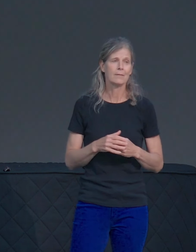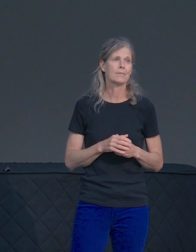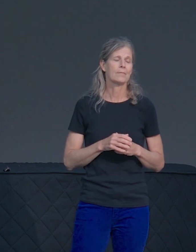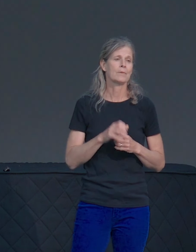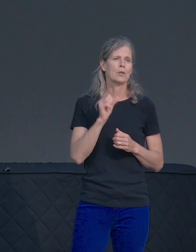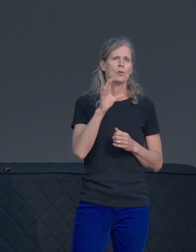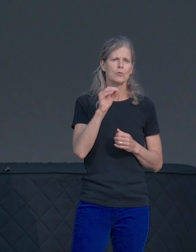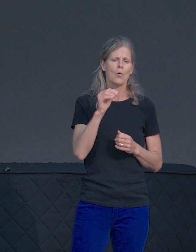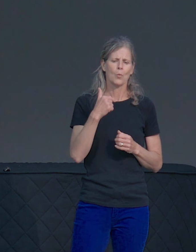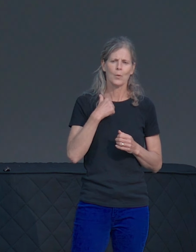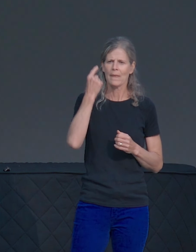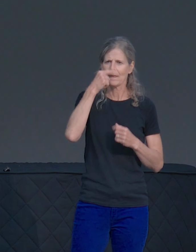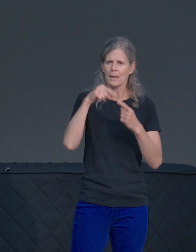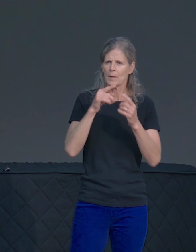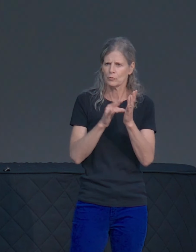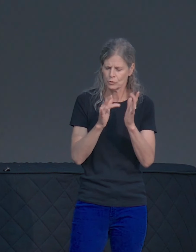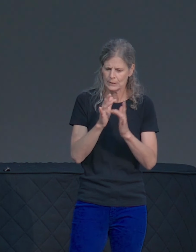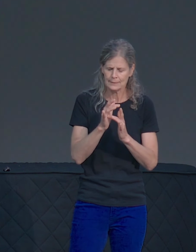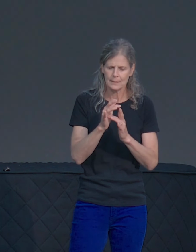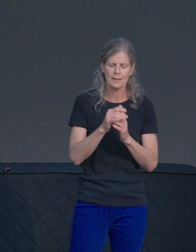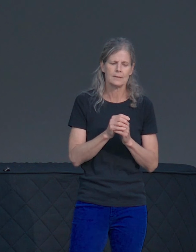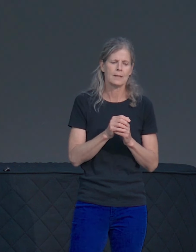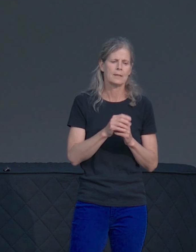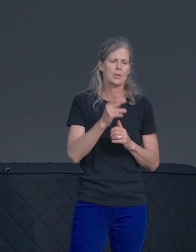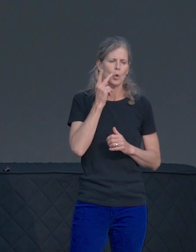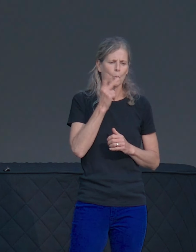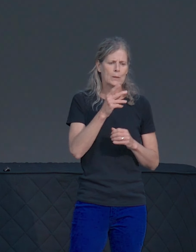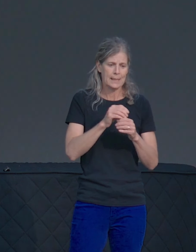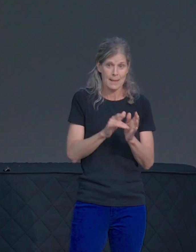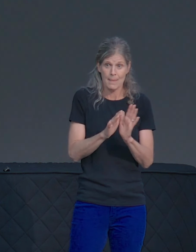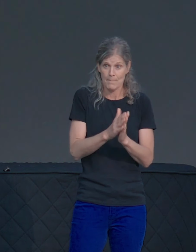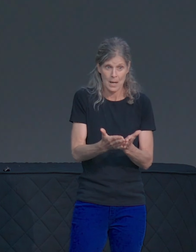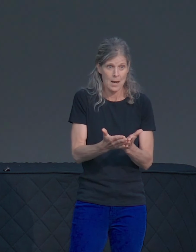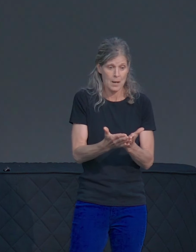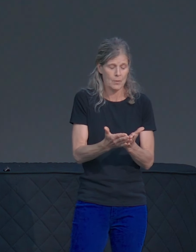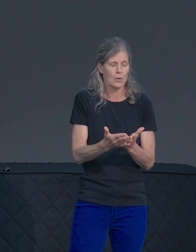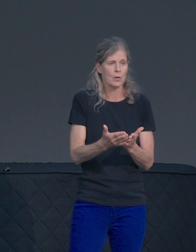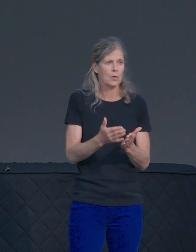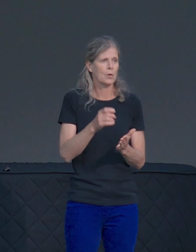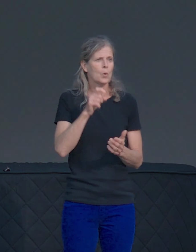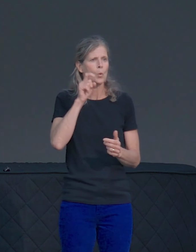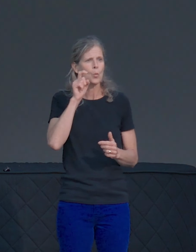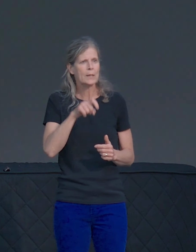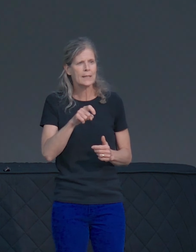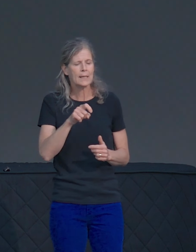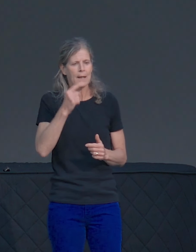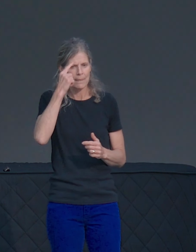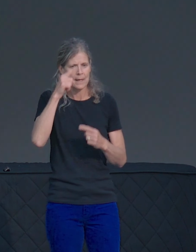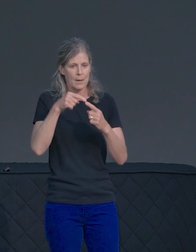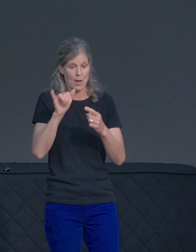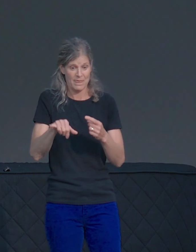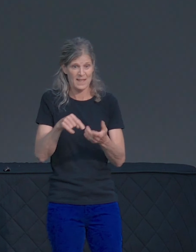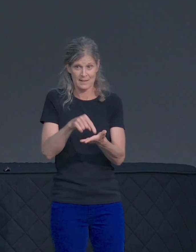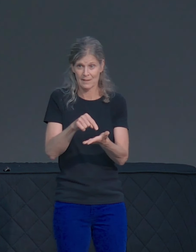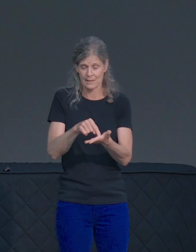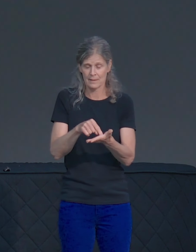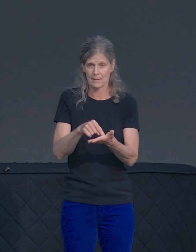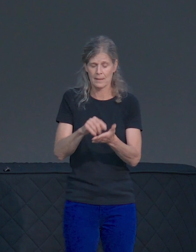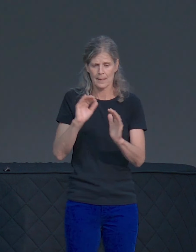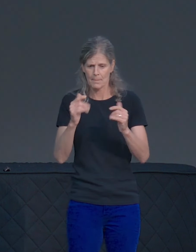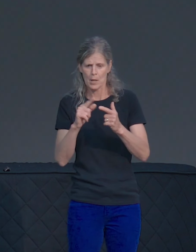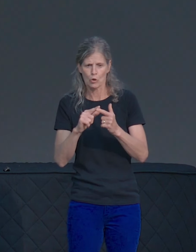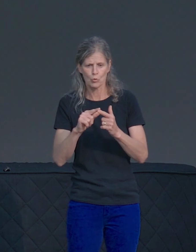Now, as we consider Jesus, we see in the Bible, we have to consider this text in light of